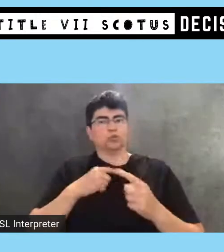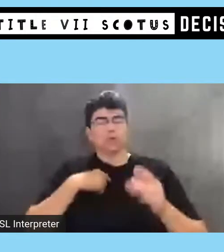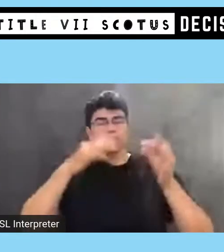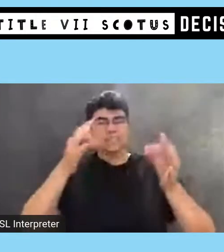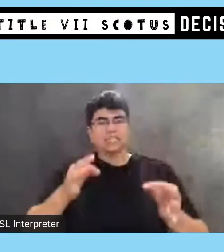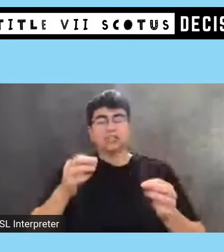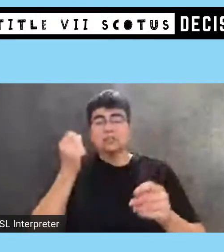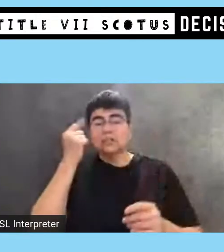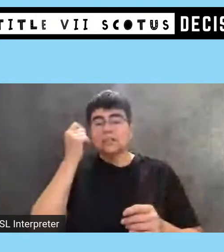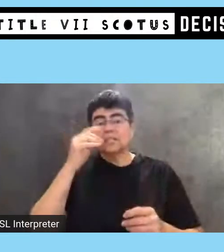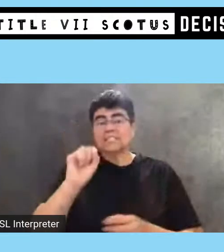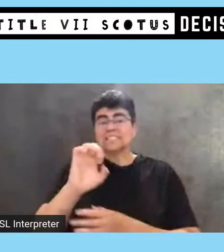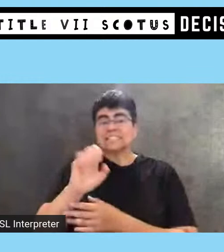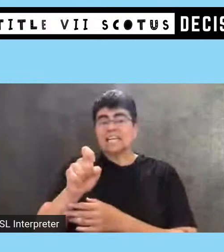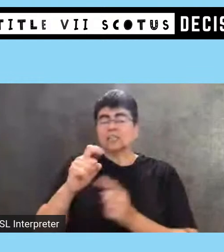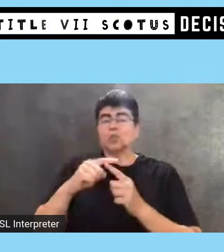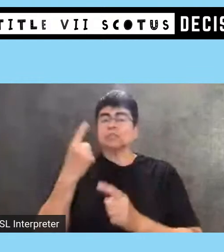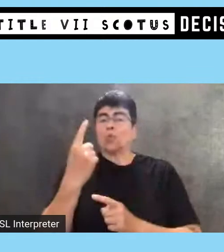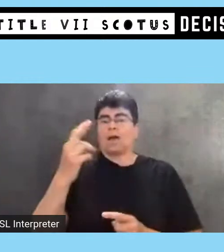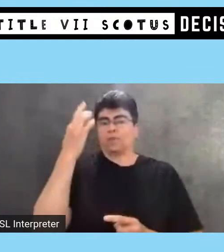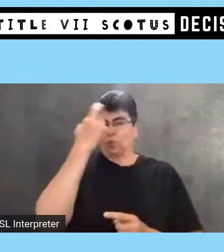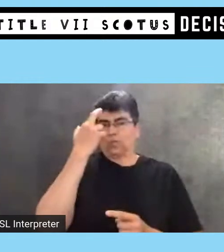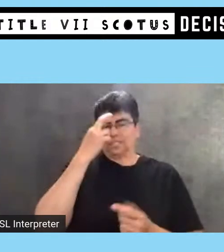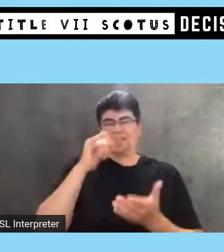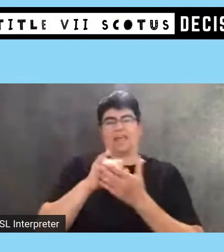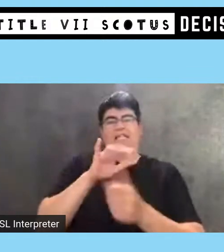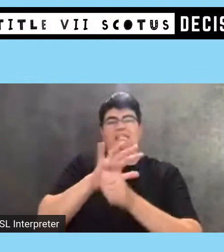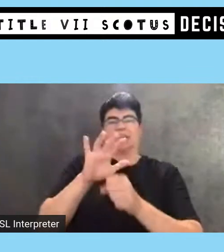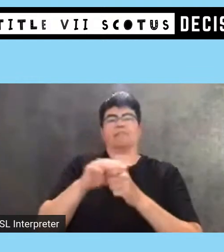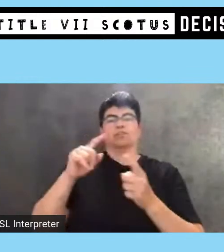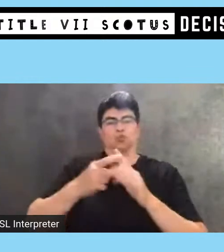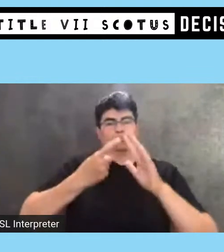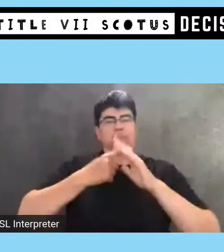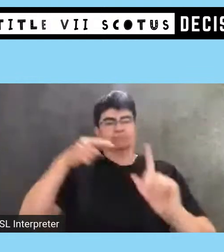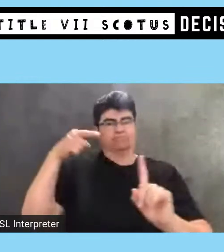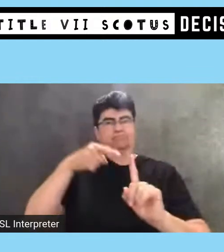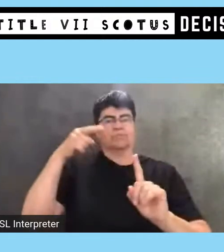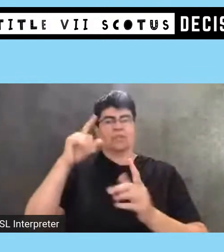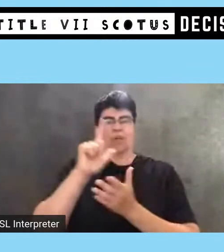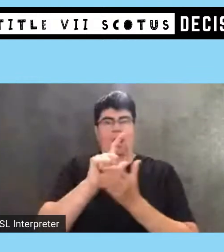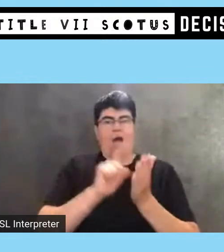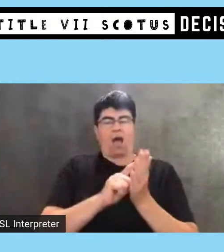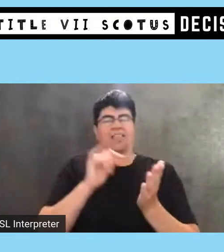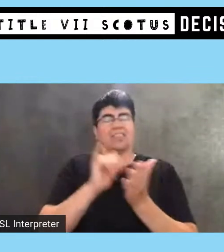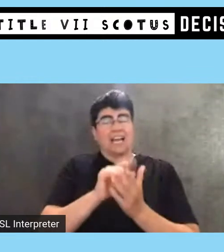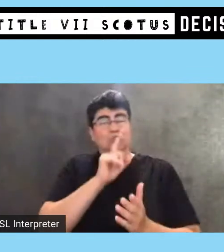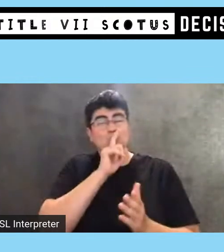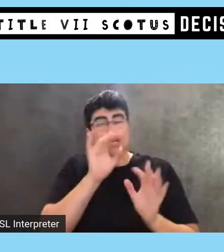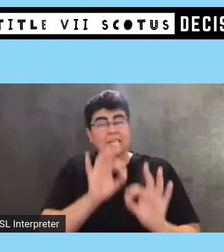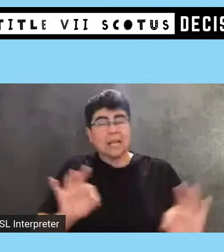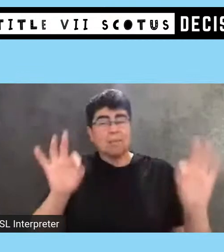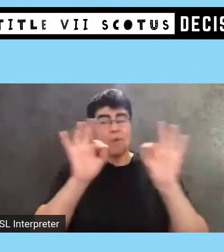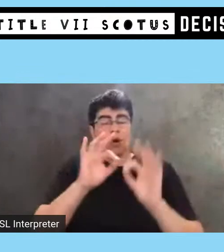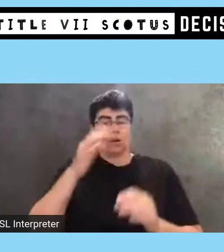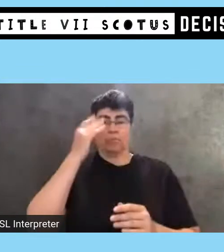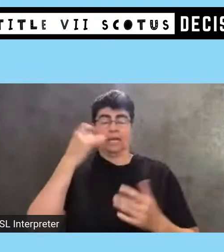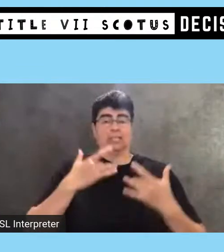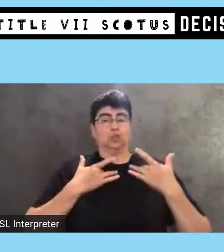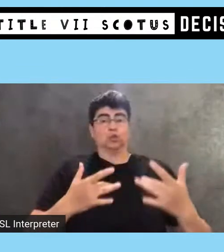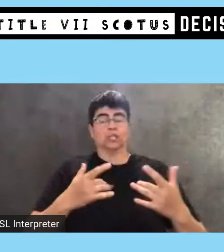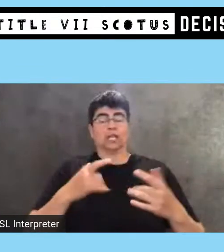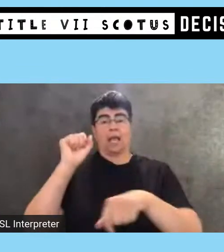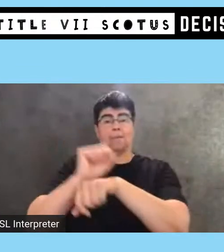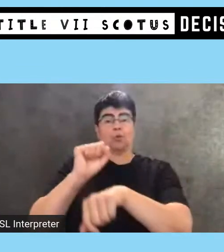as sex was one of the reasons, that's enough to trigger the law. And that's really, really important because usually in